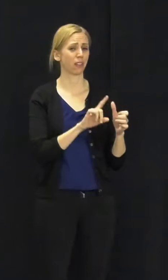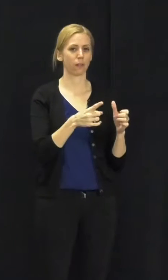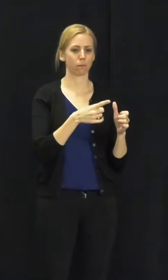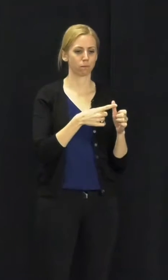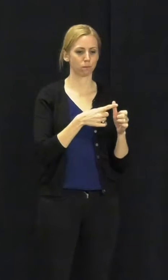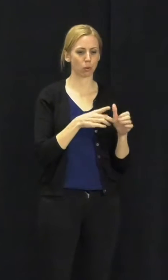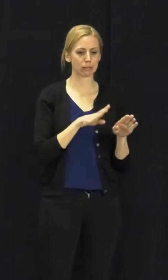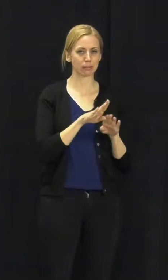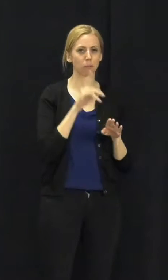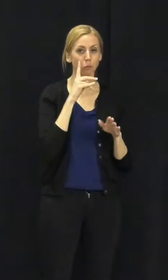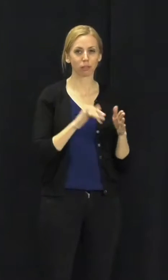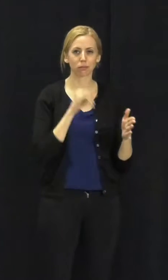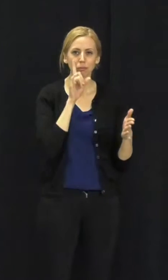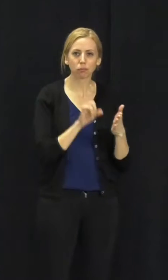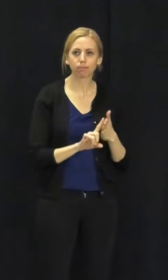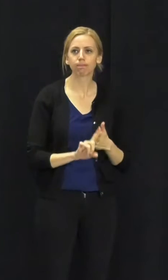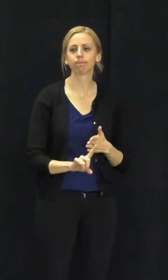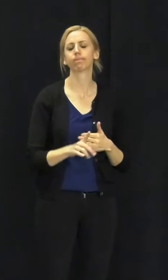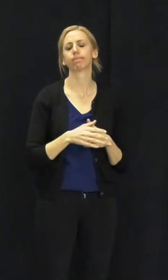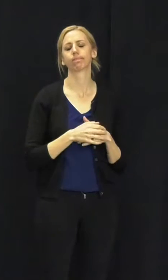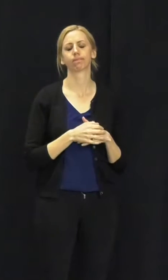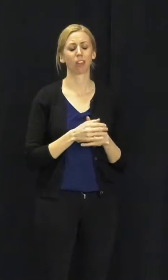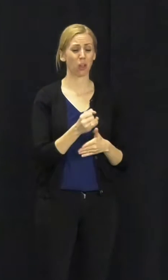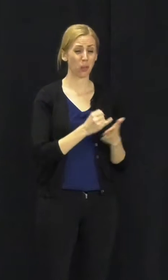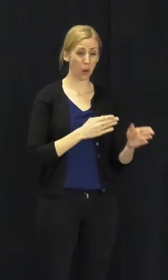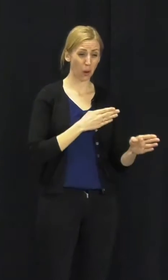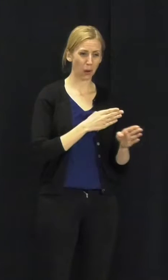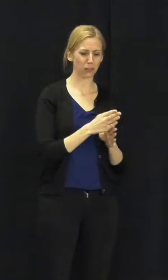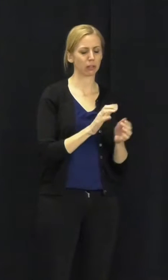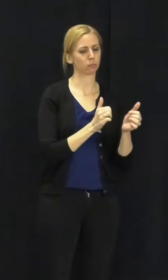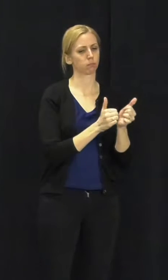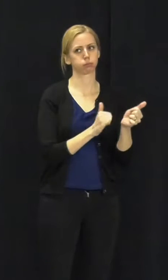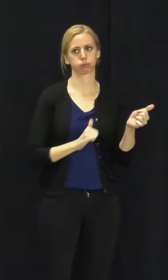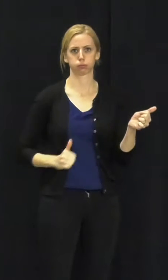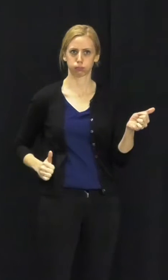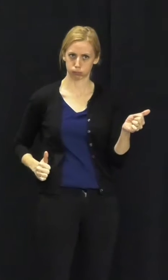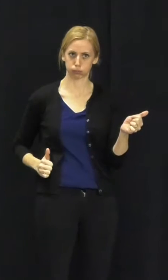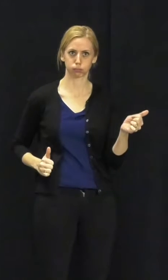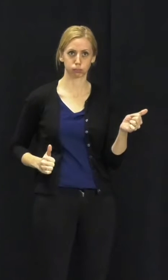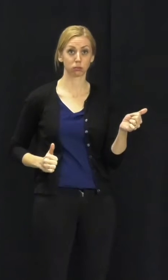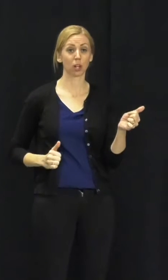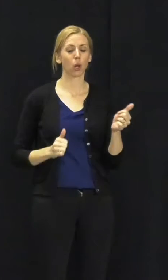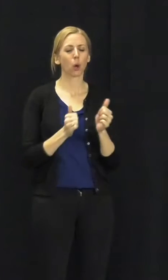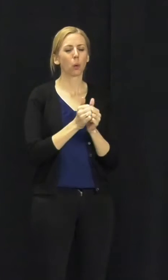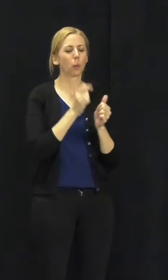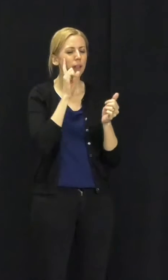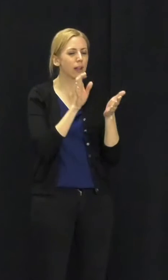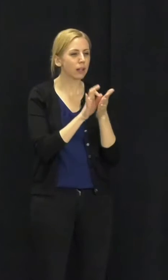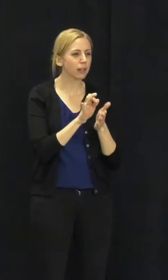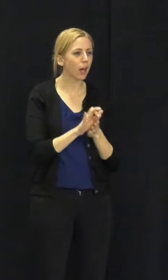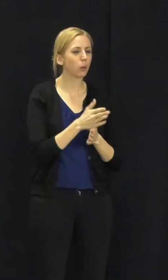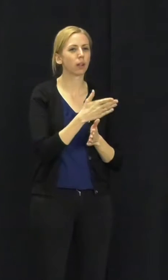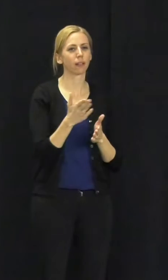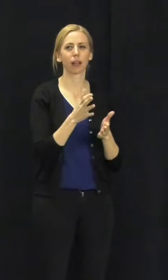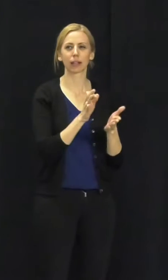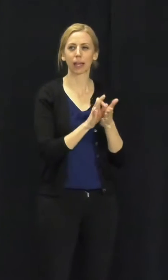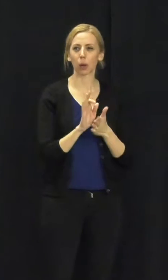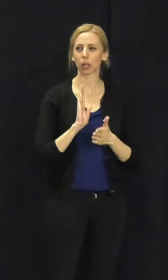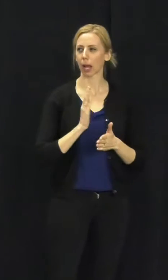be written into any plan in order to address those inequities.